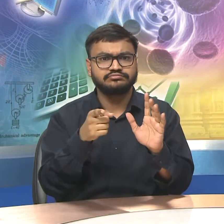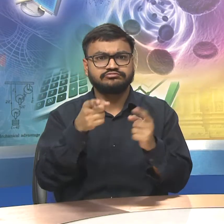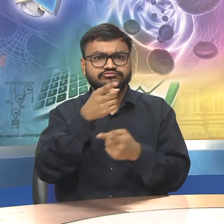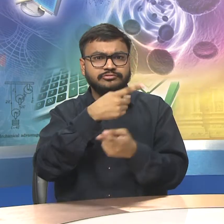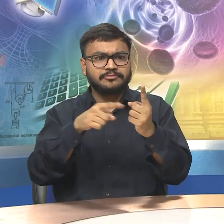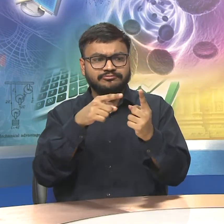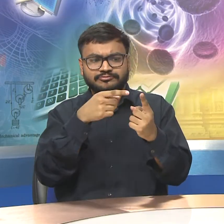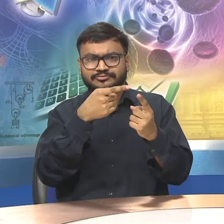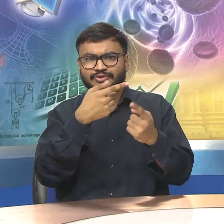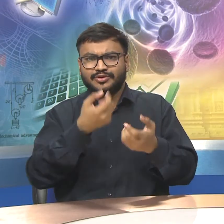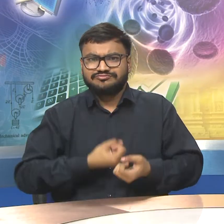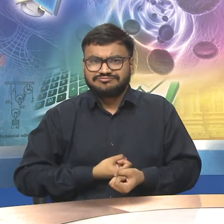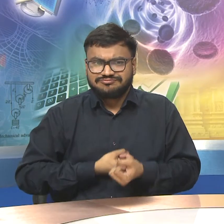want to say.